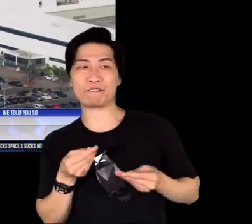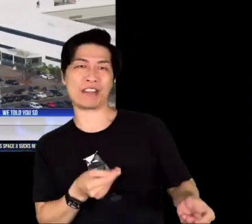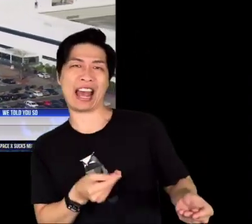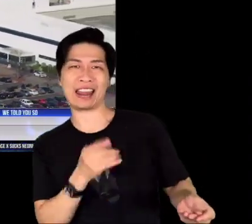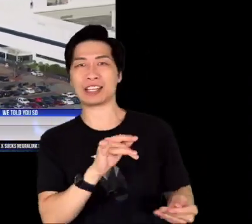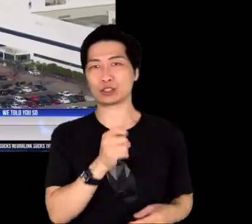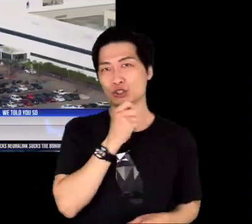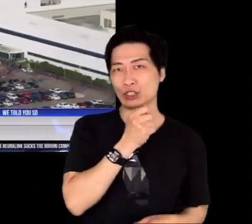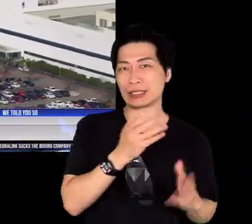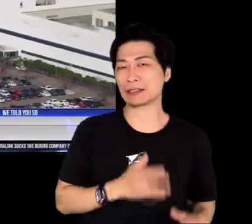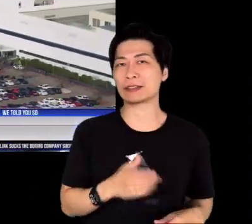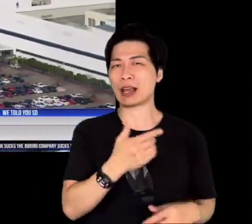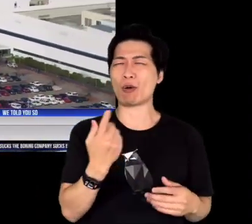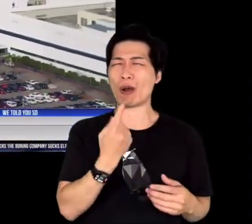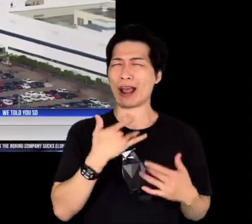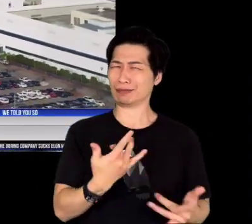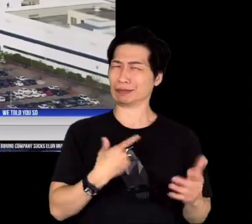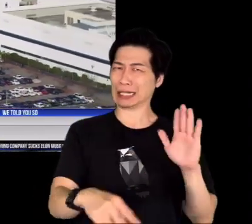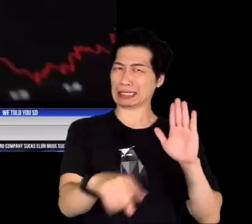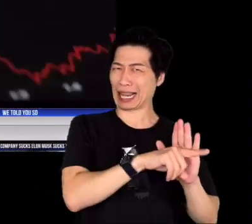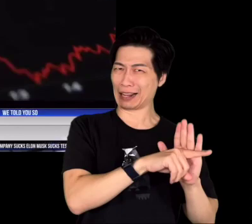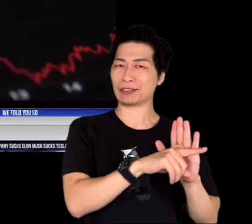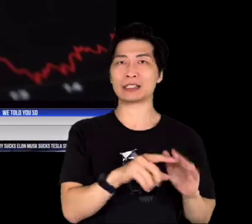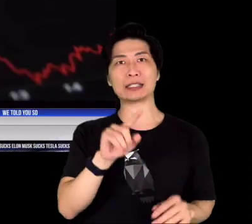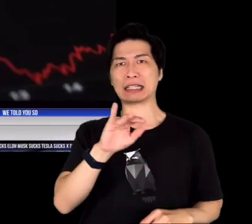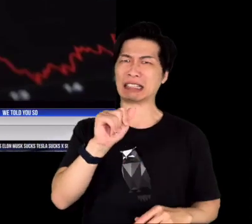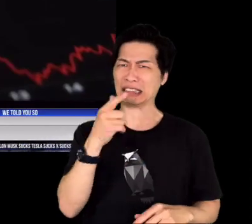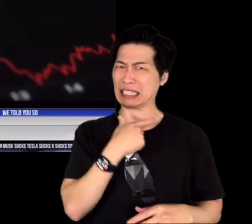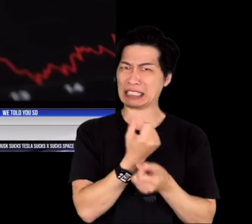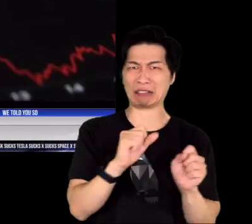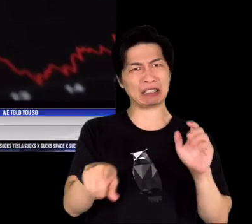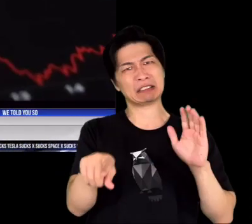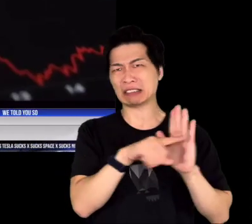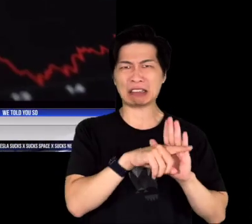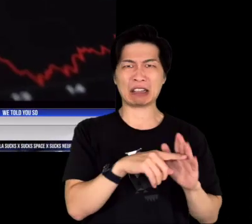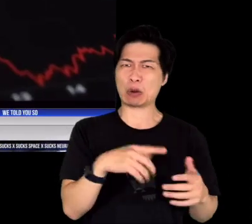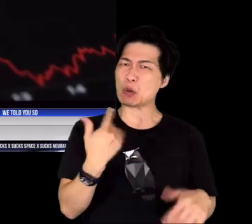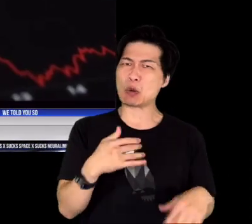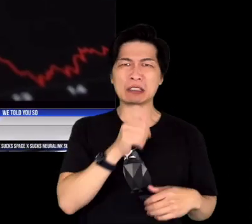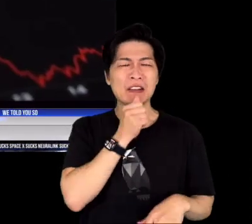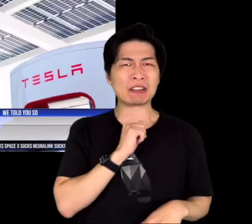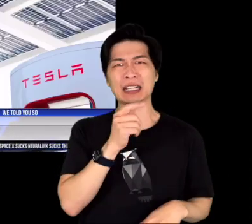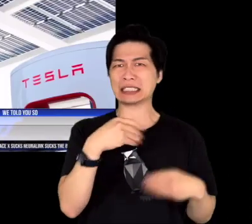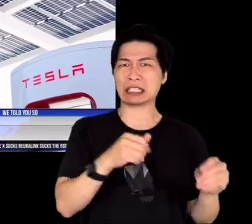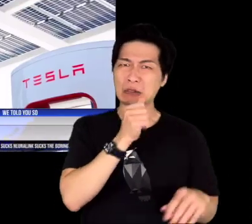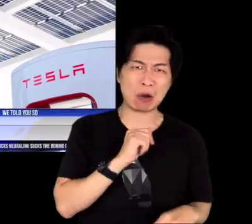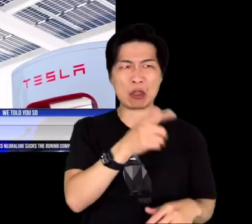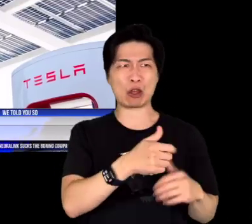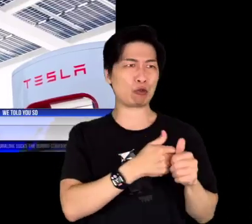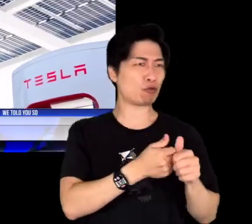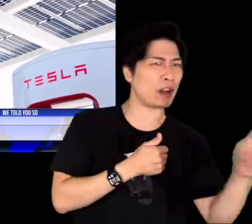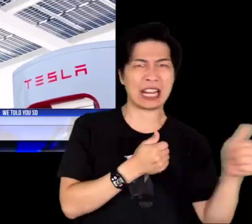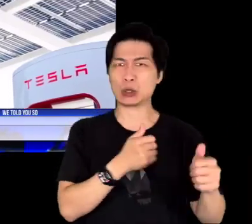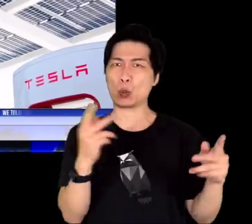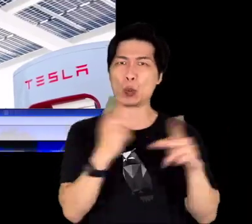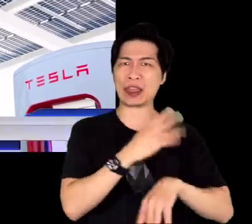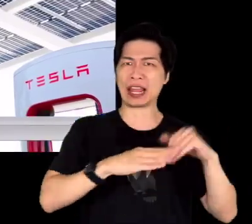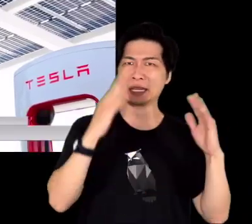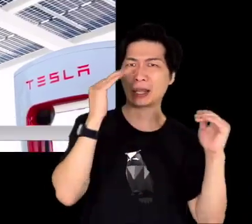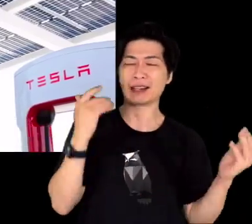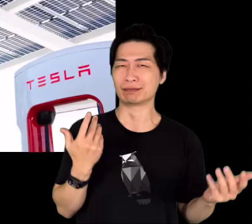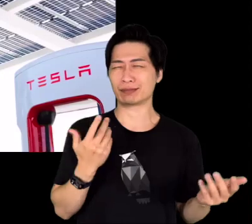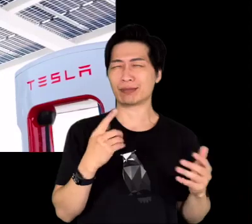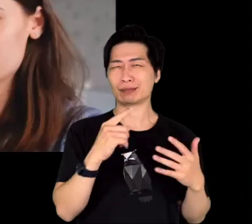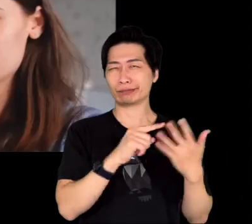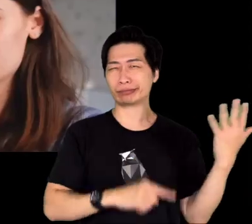These stories often have a negative slant to them. Tesla safety is suffering, Tesla sales are suffering, Tesla range is worse than expected,